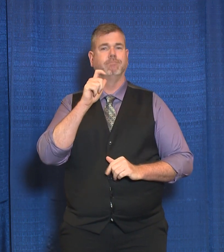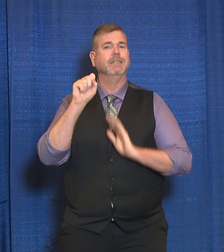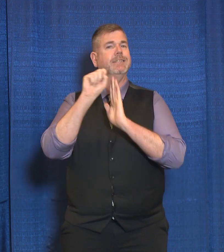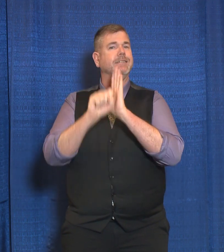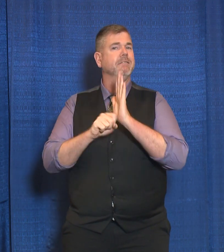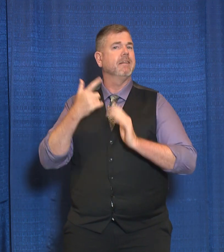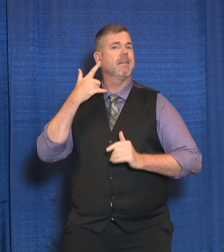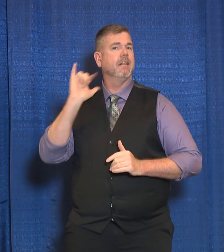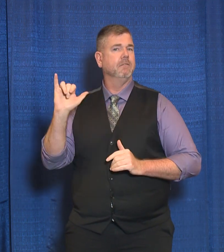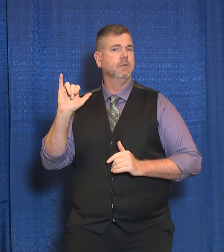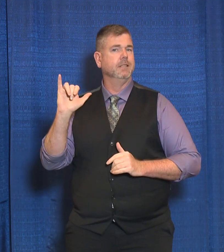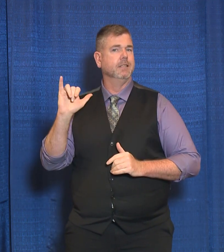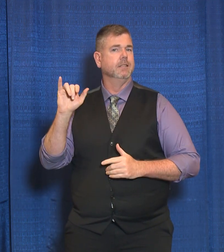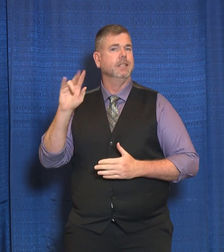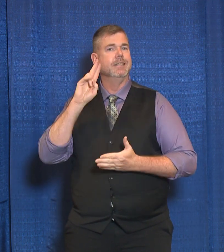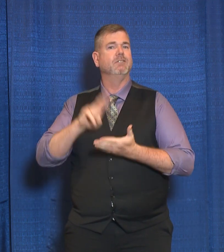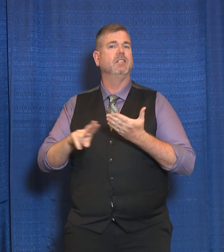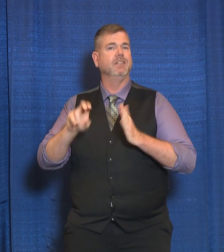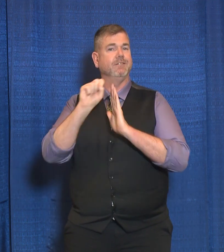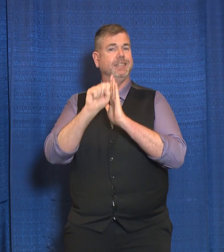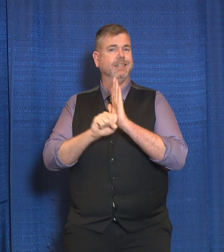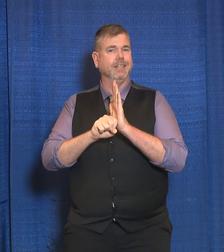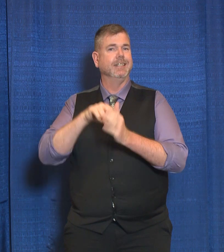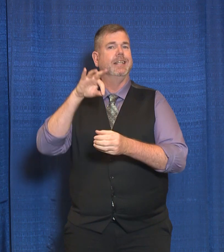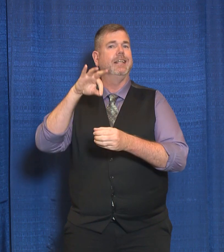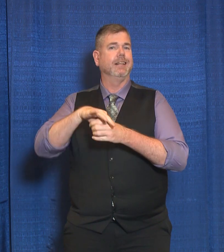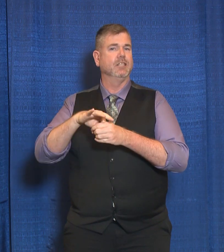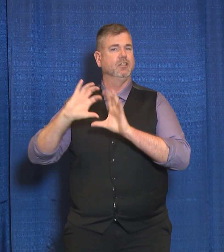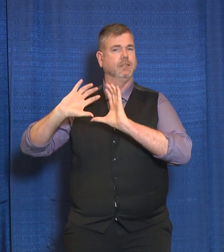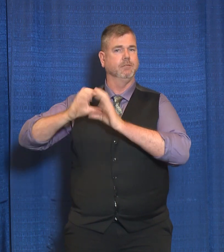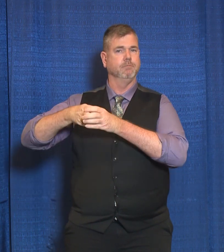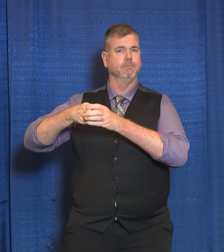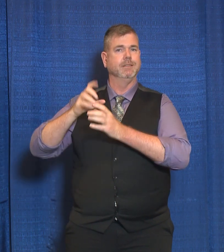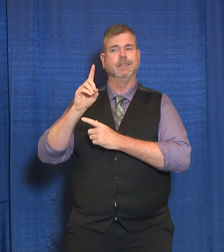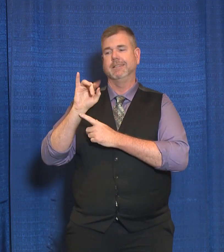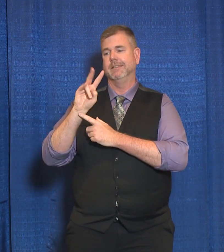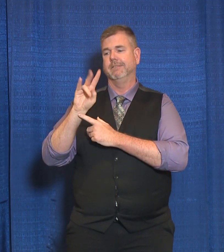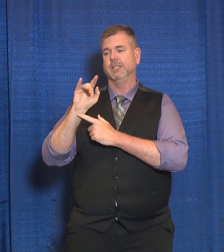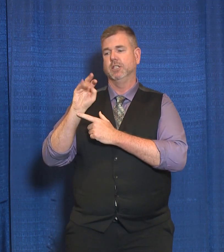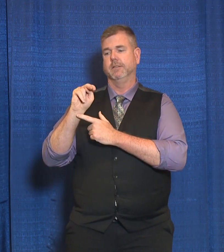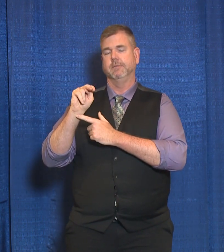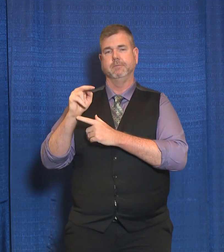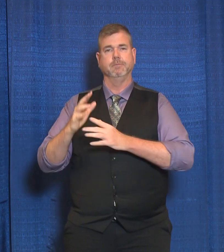Presented by the California Secretary of State, Elections Division.